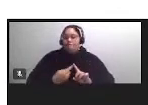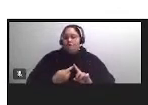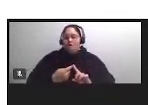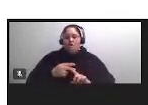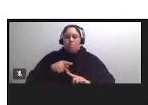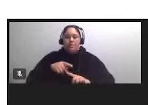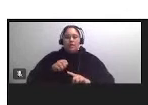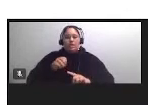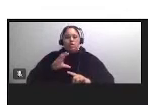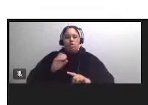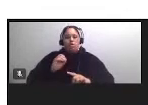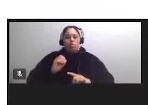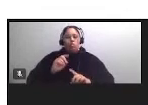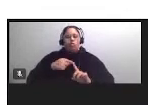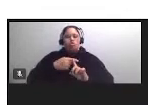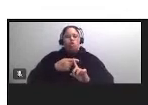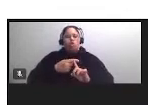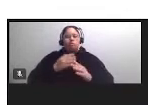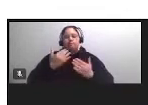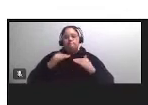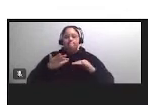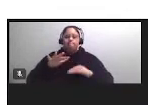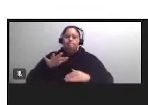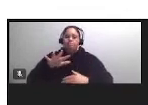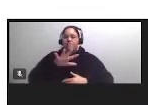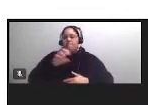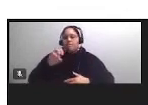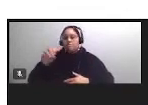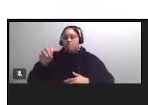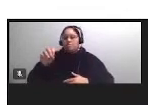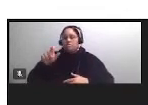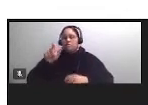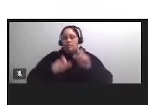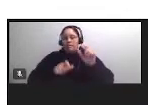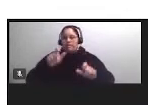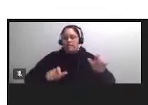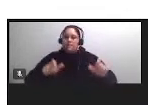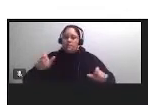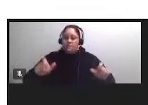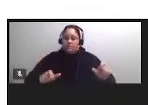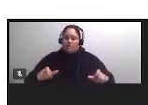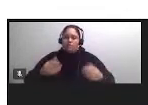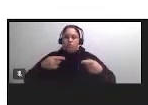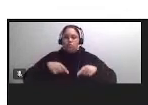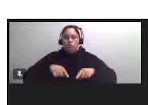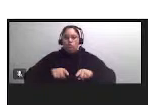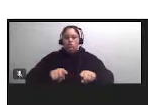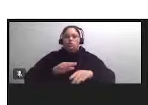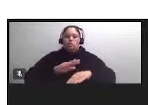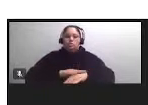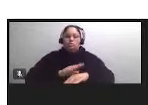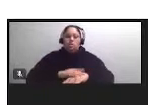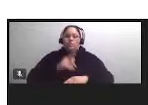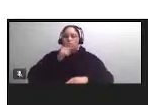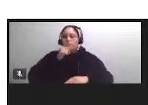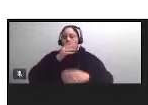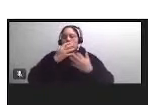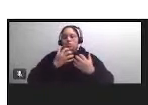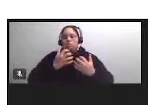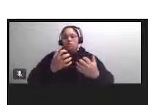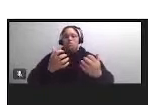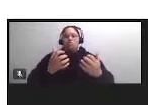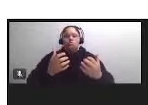PO has targeted approximately 500 participants during the course of the public hearings